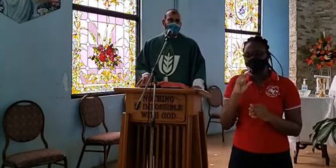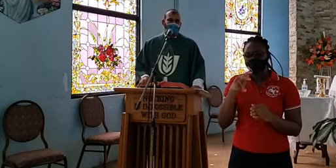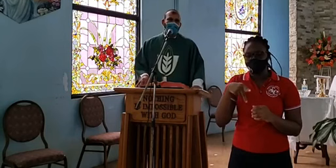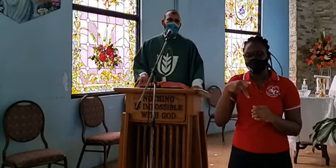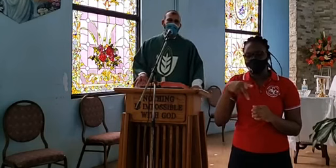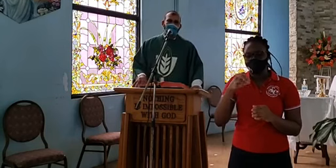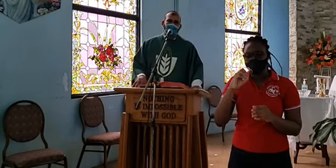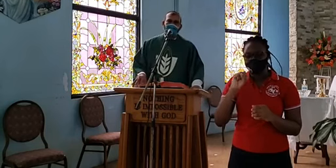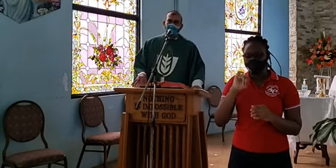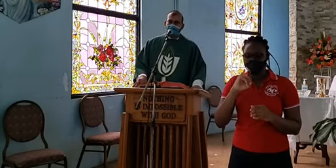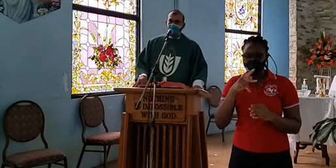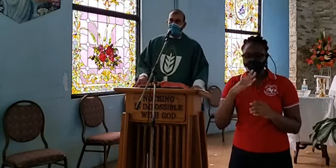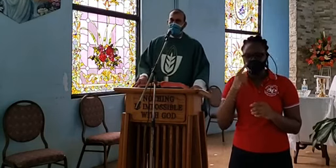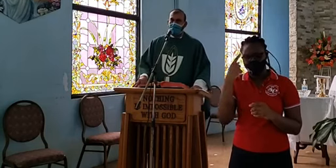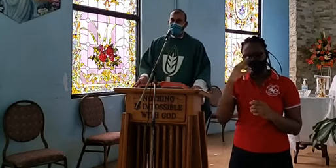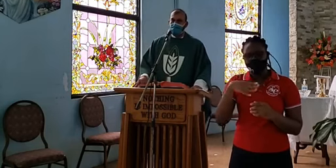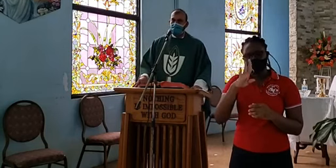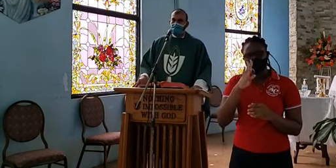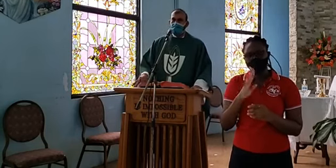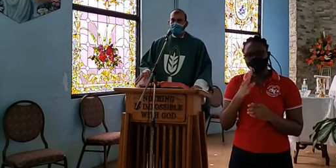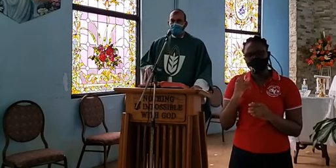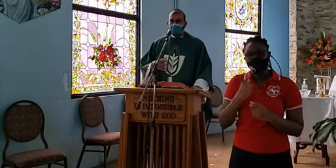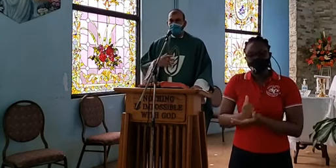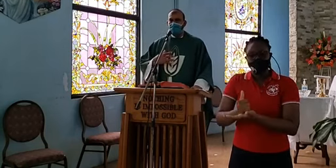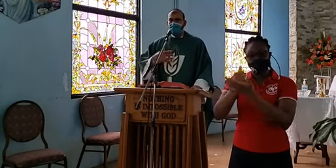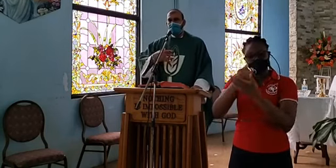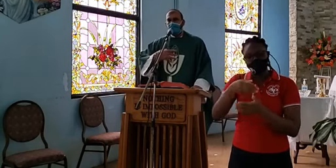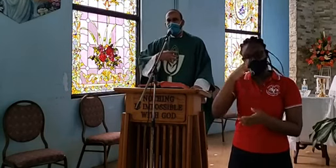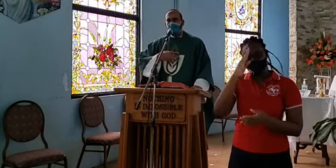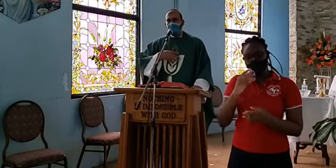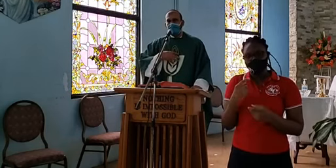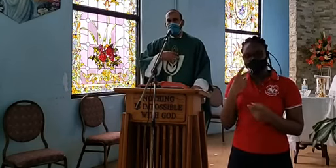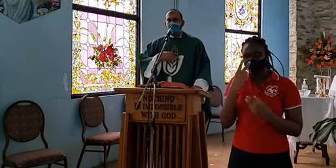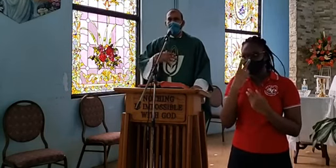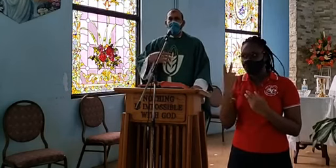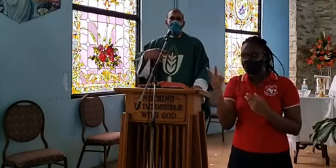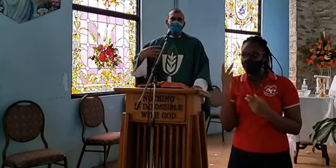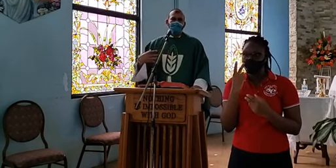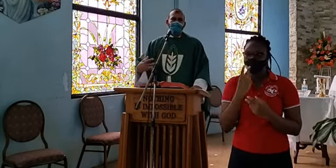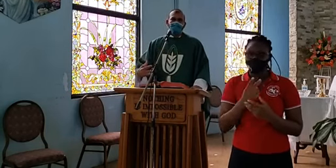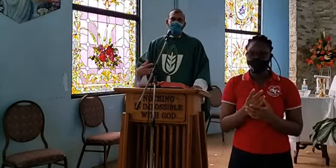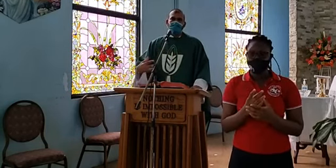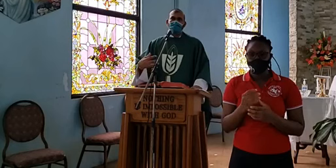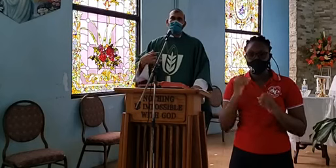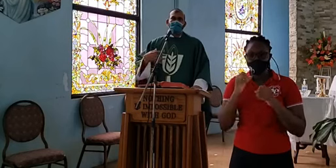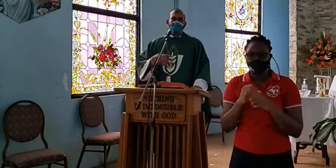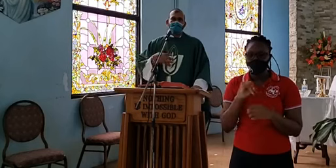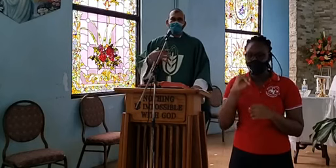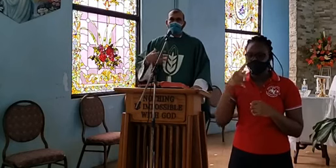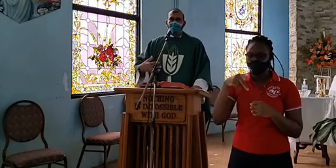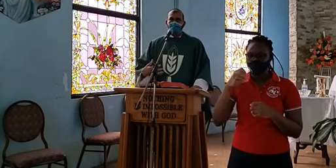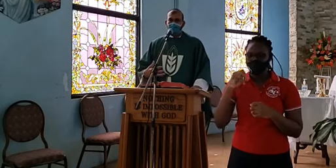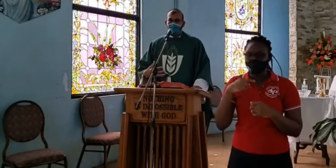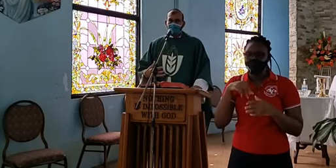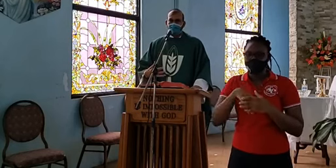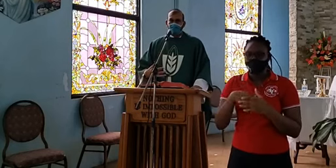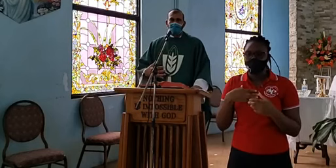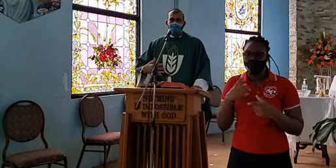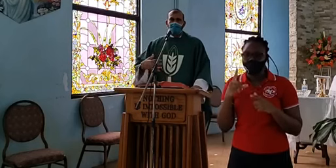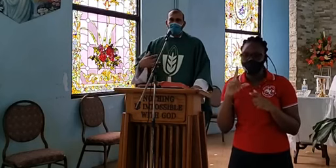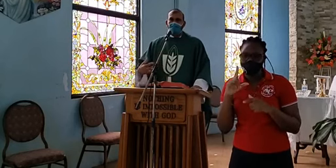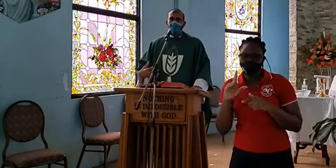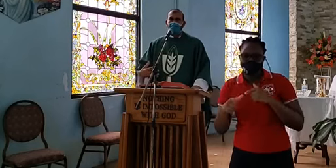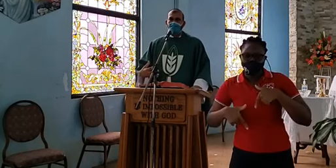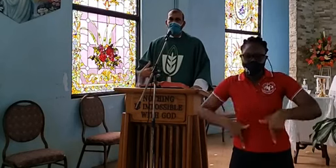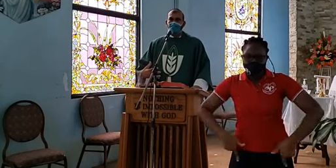with the help of Almighty God, the things that I see impossible in my life